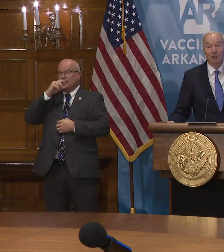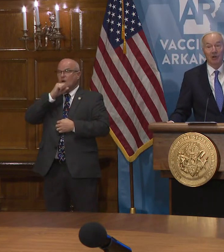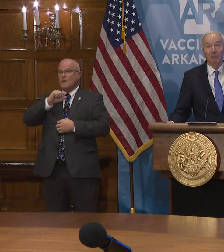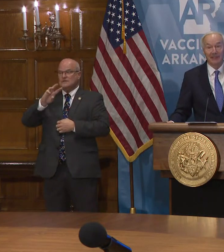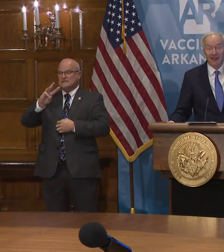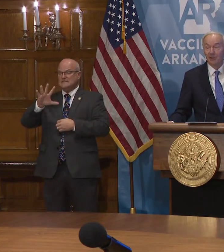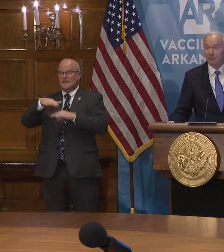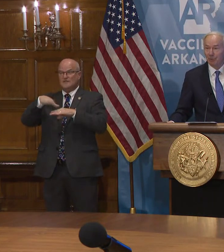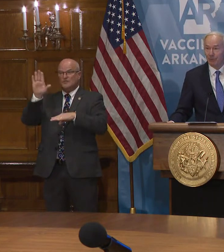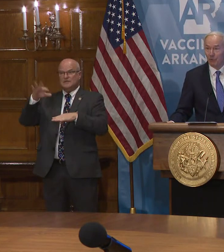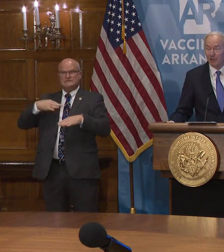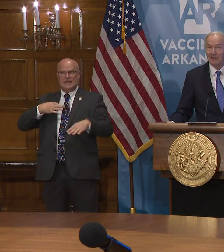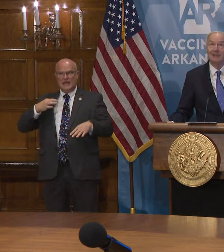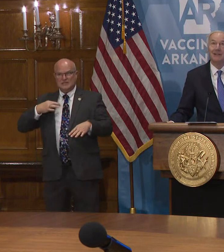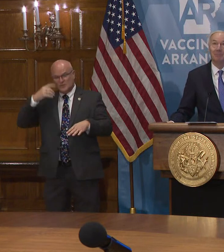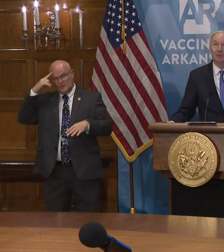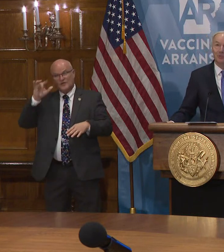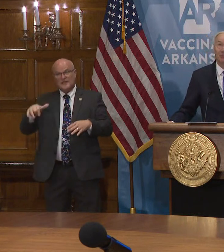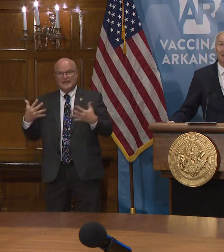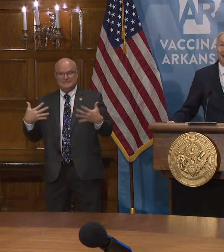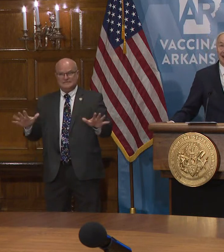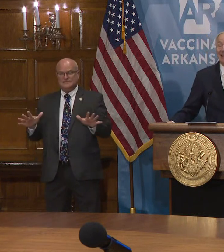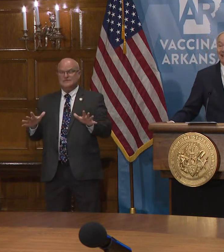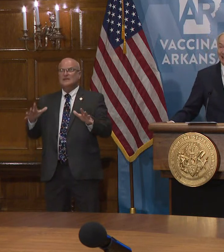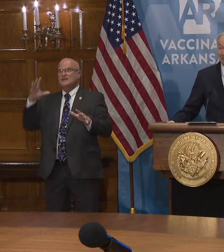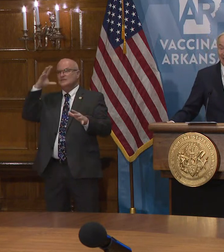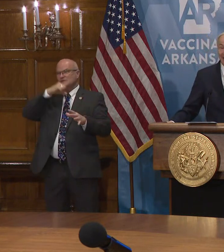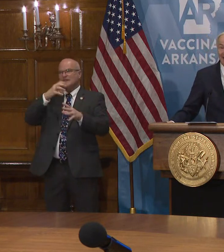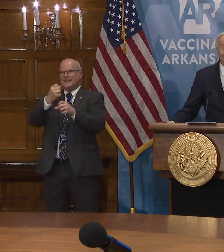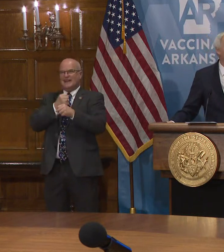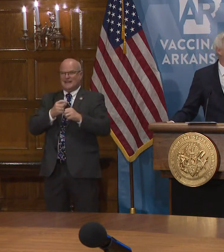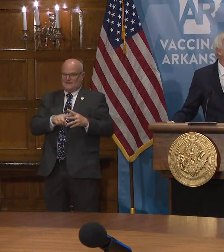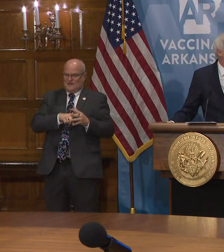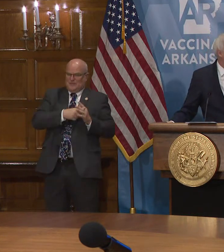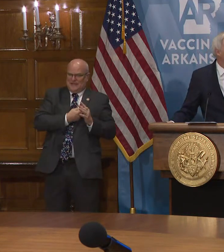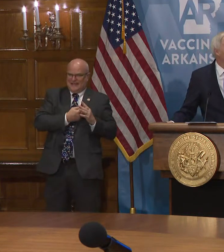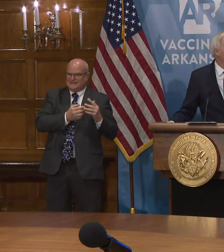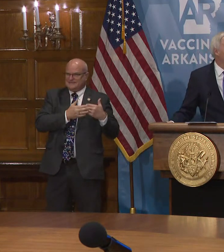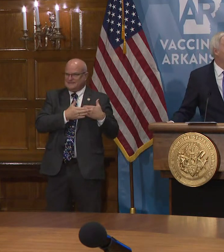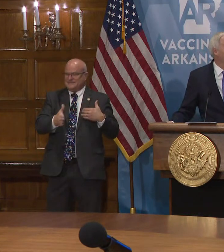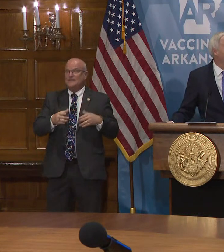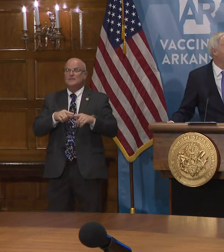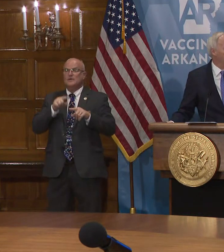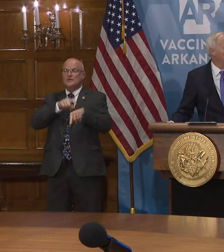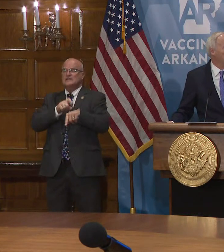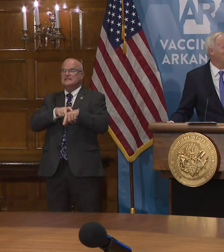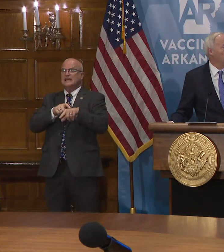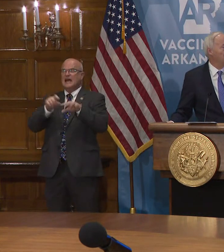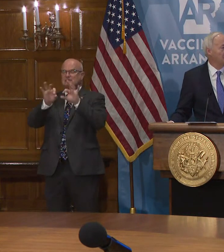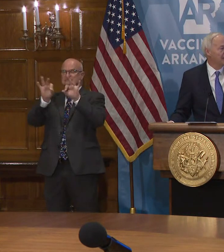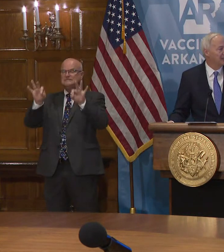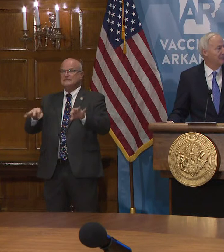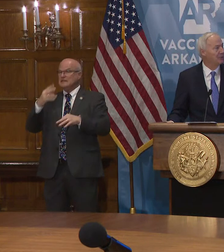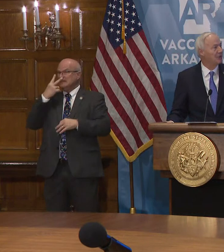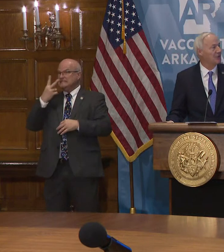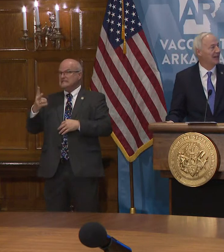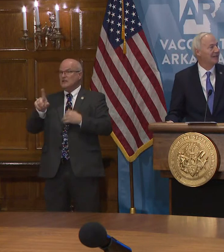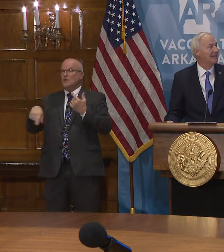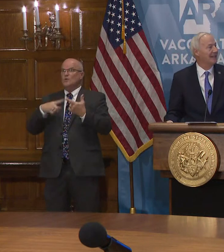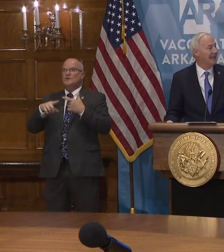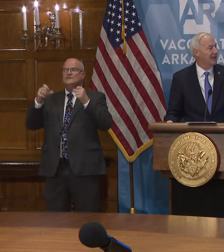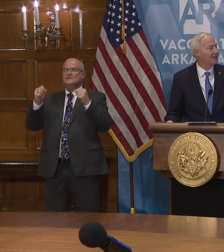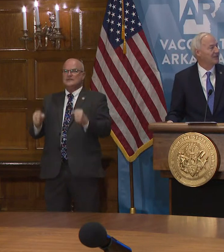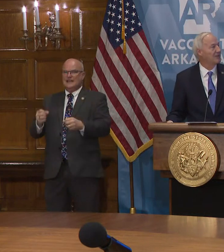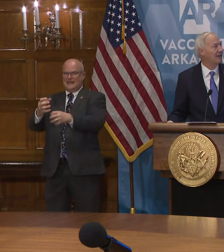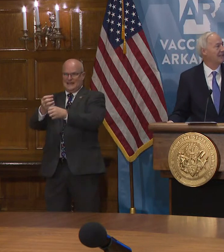plus should all be eligible for it, presuming they got it at the beginning. But look at the time frame, see when you're eligible to get the booster